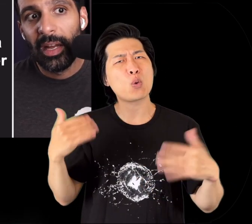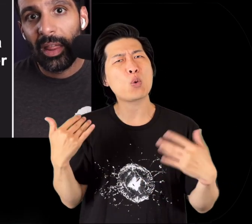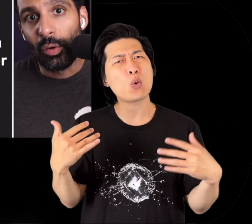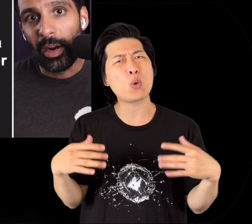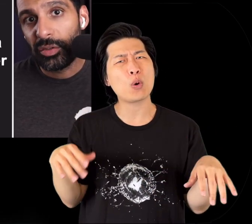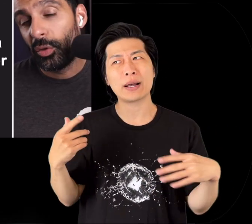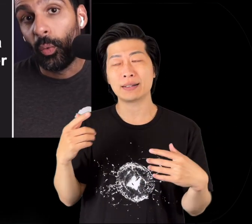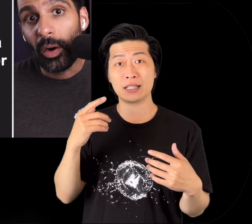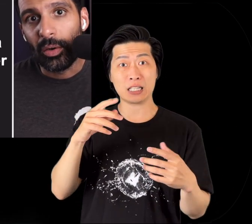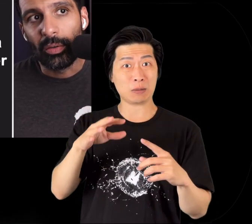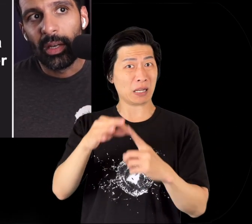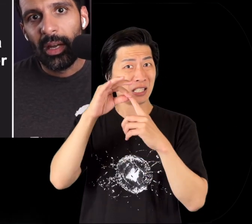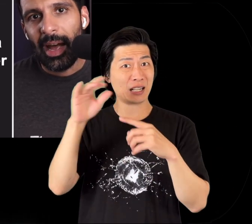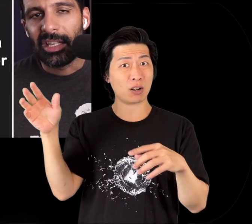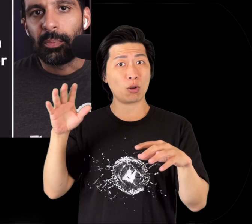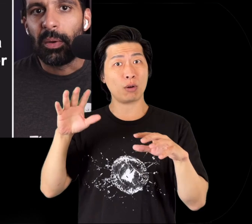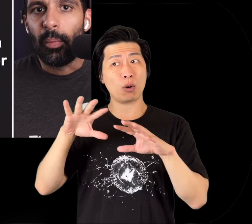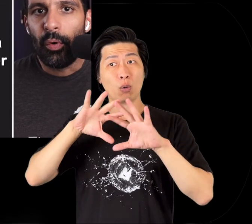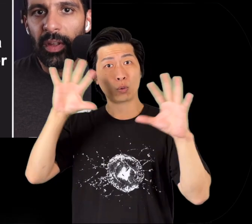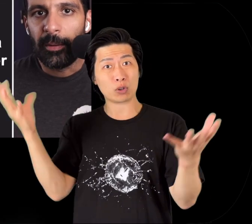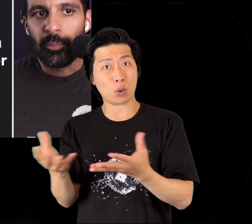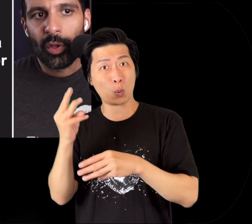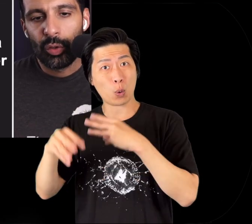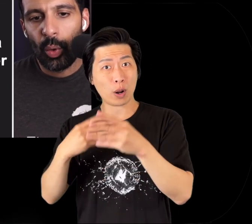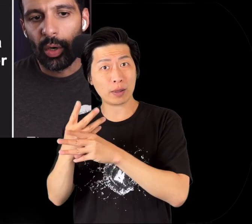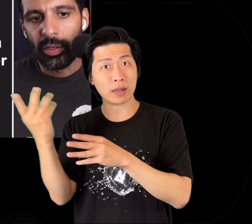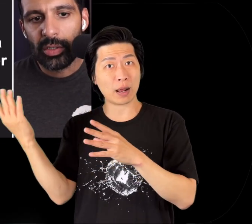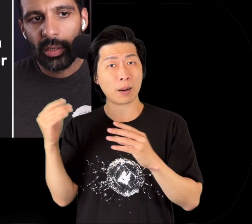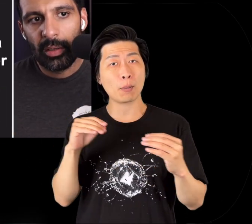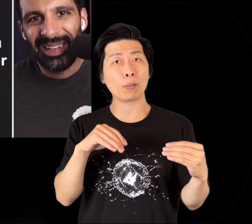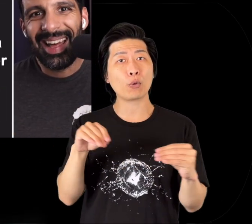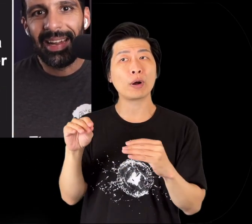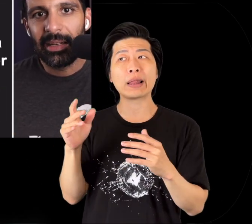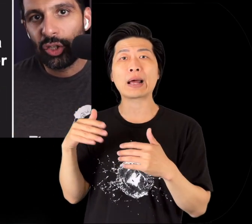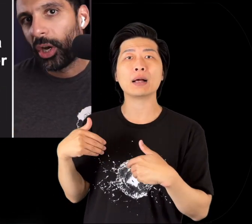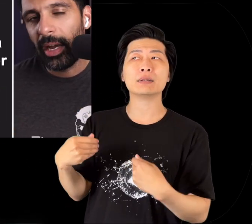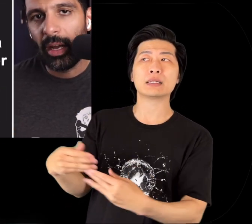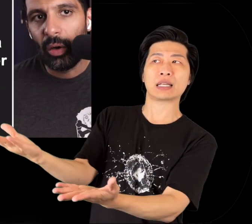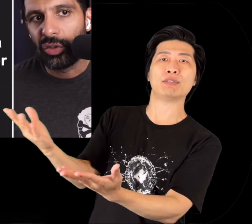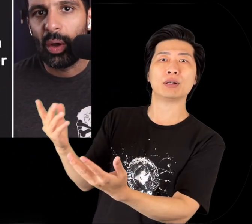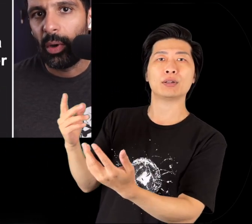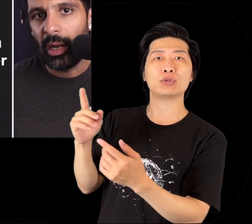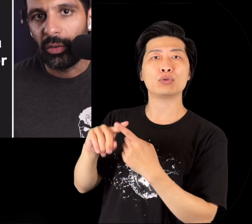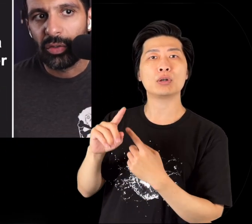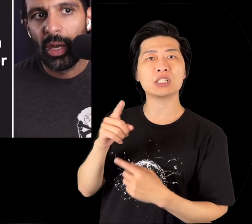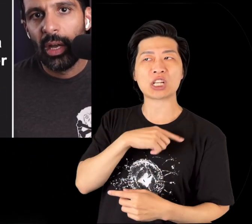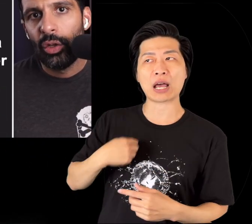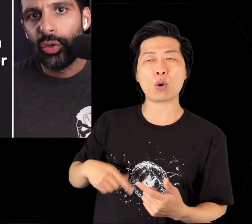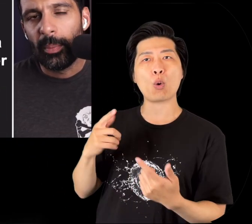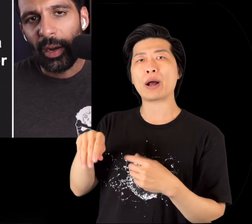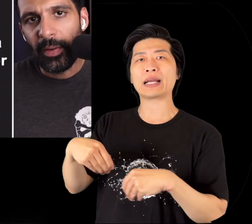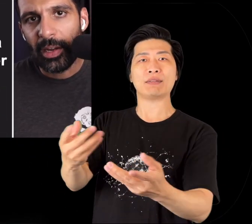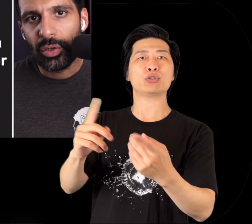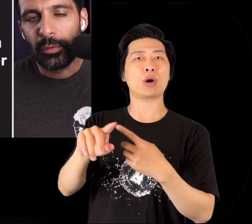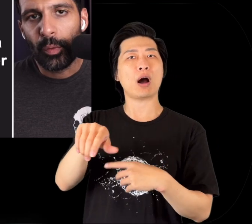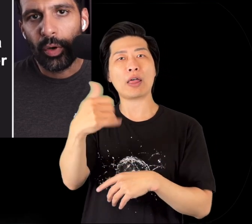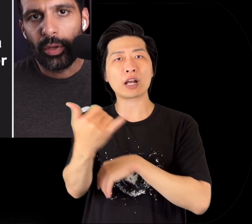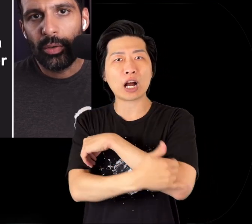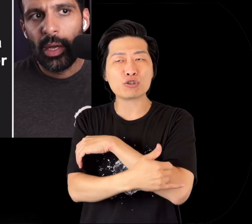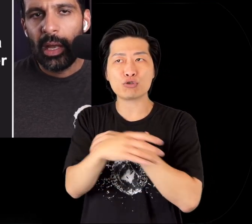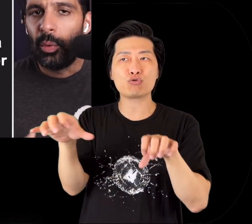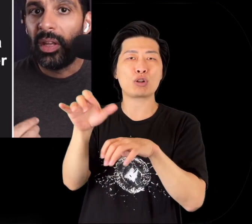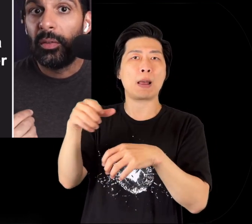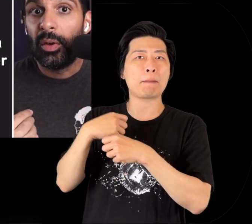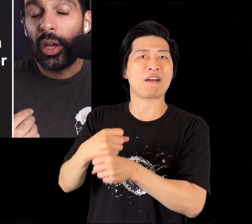if the rest of the world has been moving towards letting China or someone else do the manufacturing for